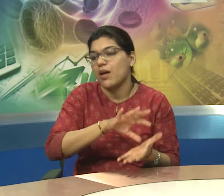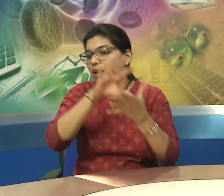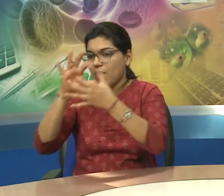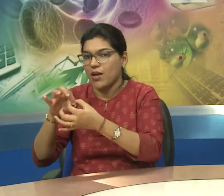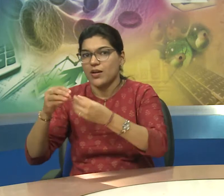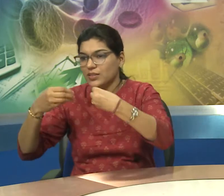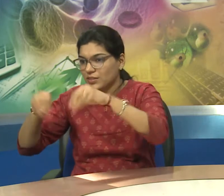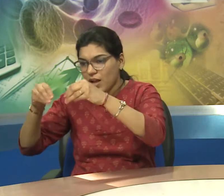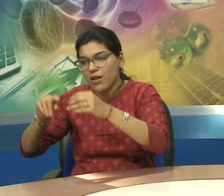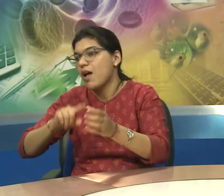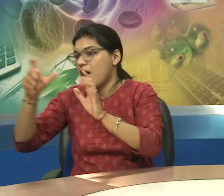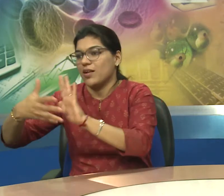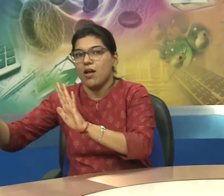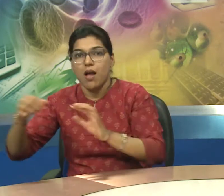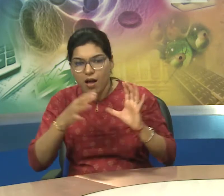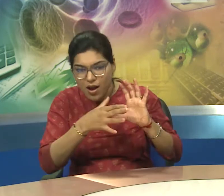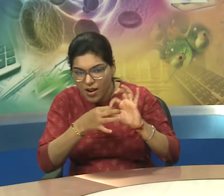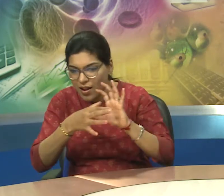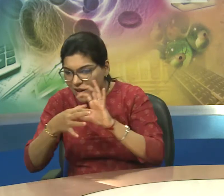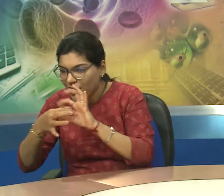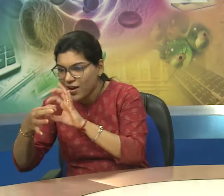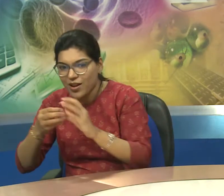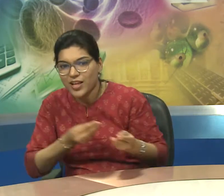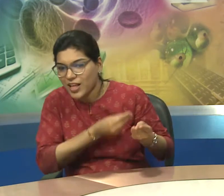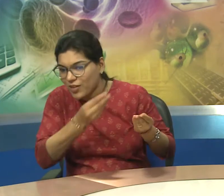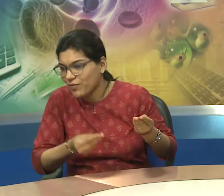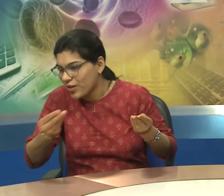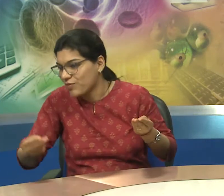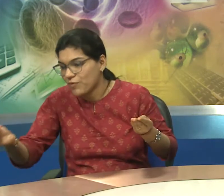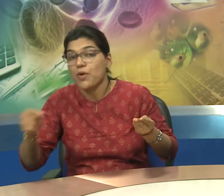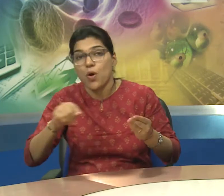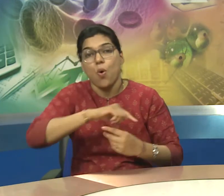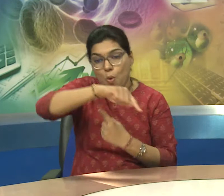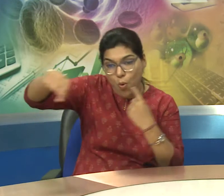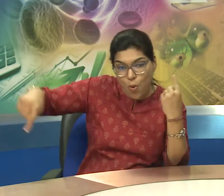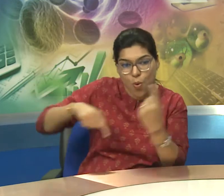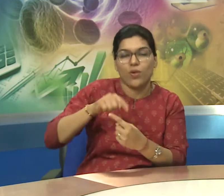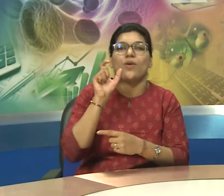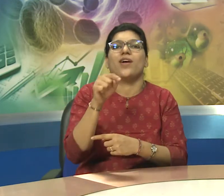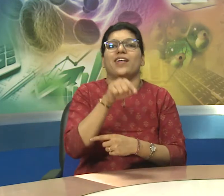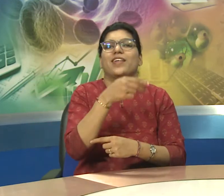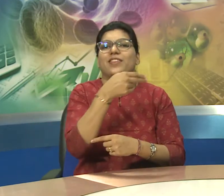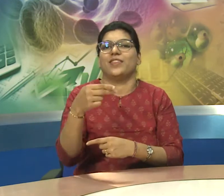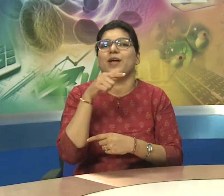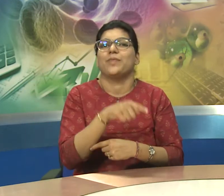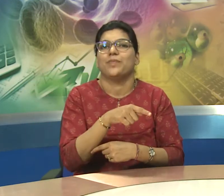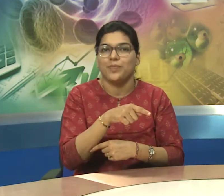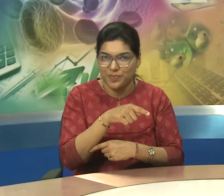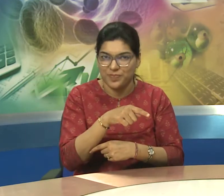the last picture is of consumer. The route taken by goods from all